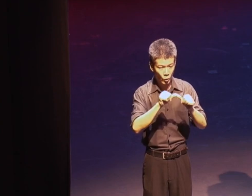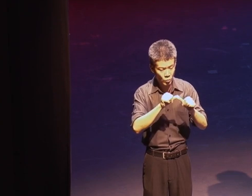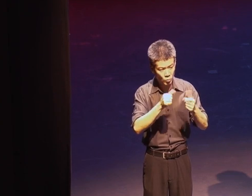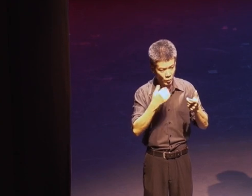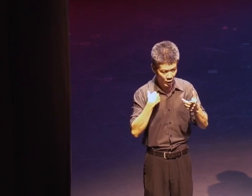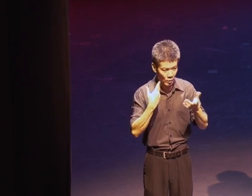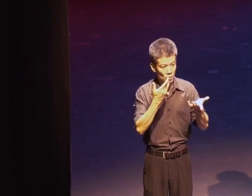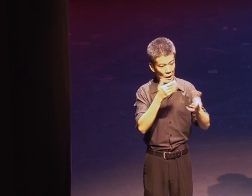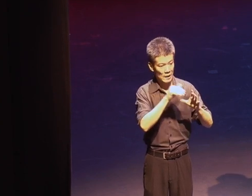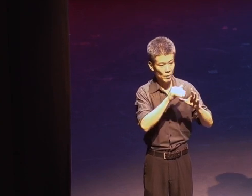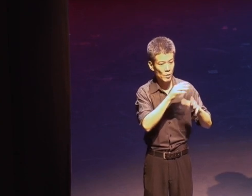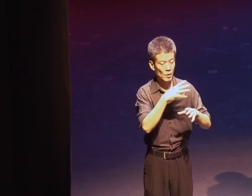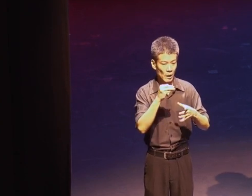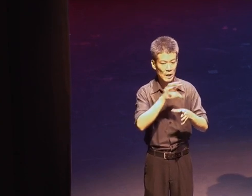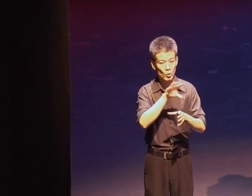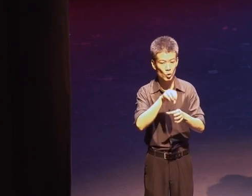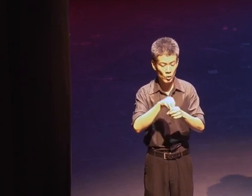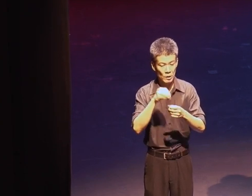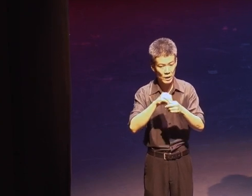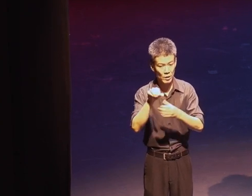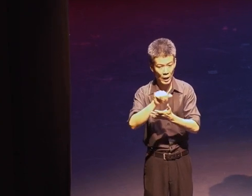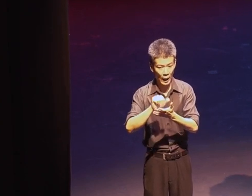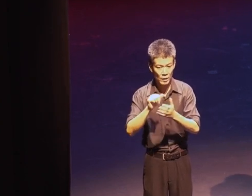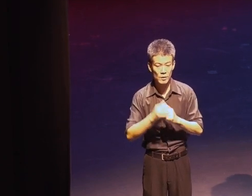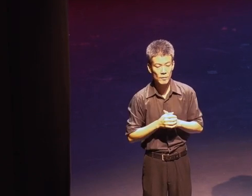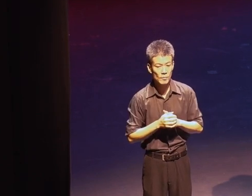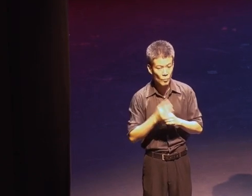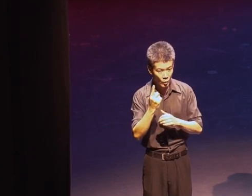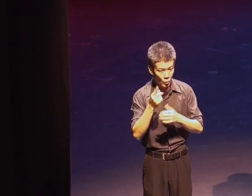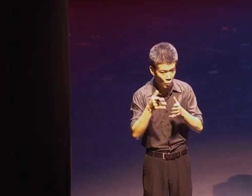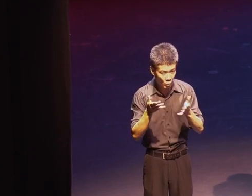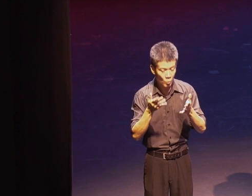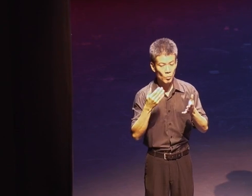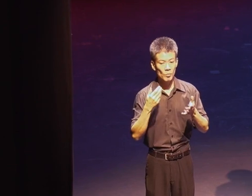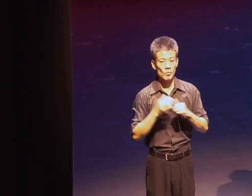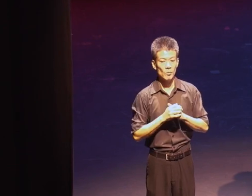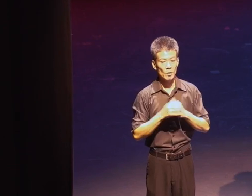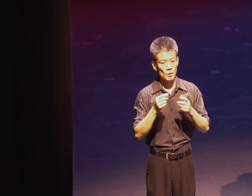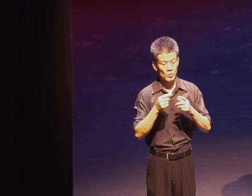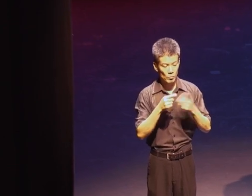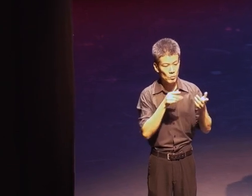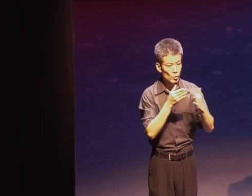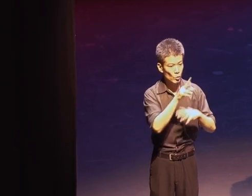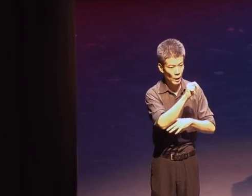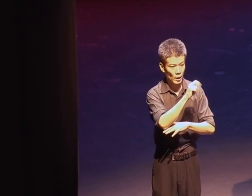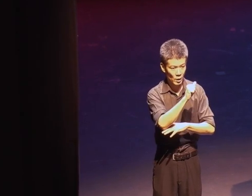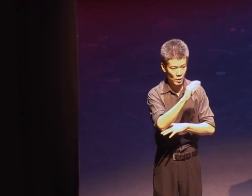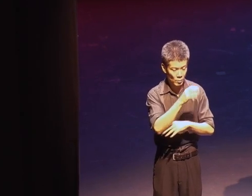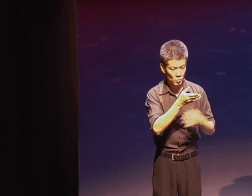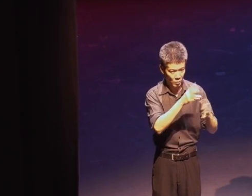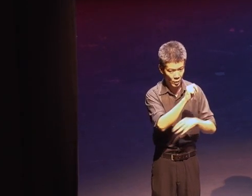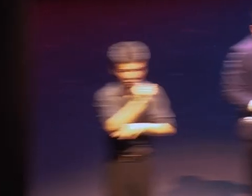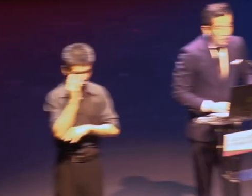drive accessibility and inclusion in the arts. One way is through NAC.